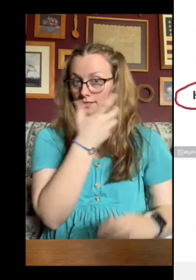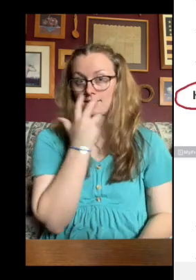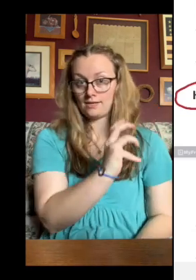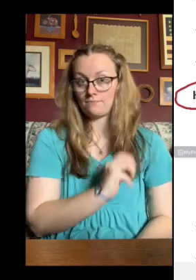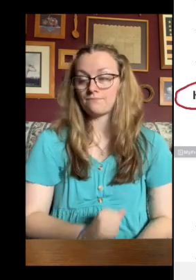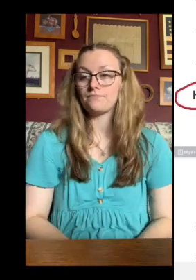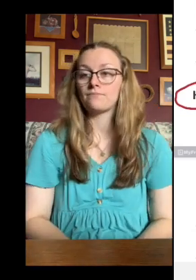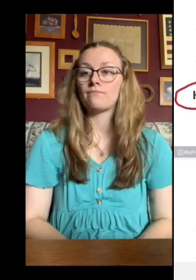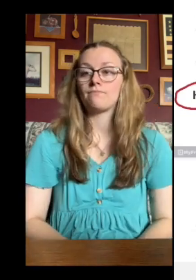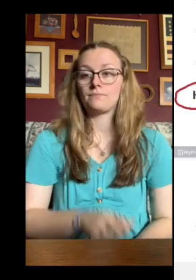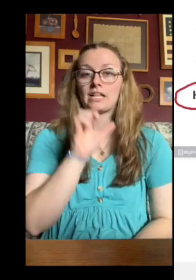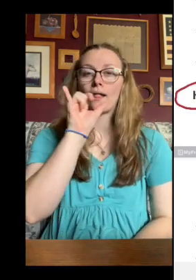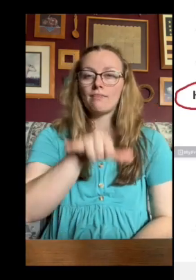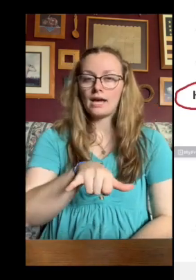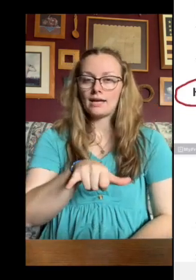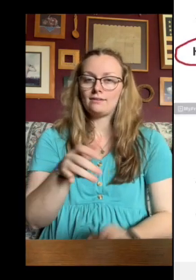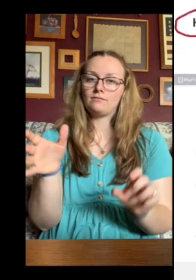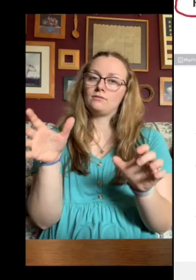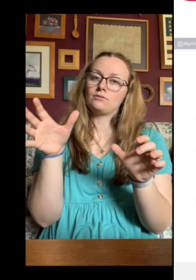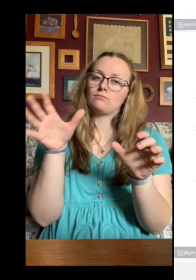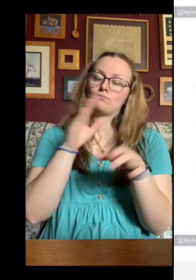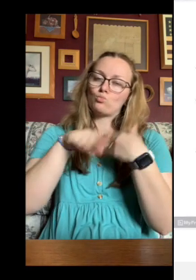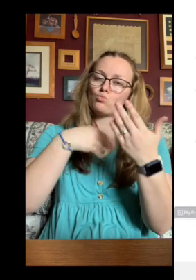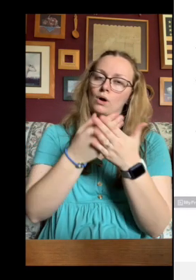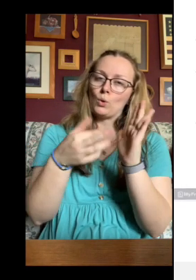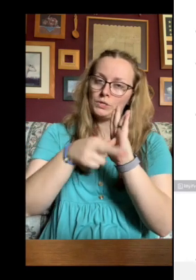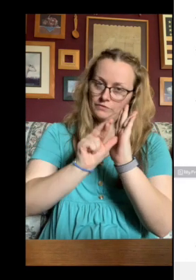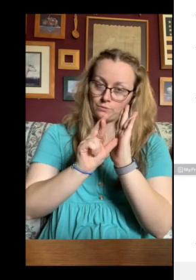So that was all review. New stuff.